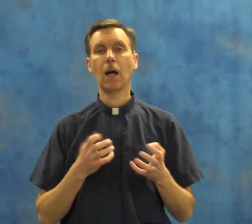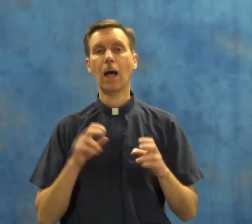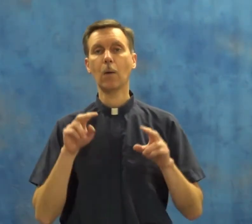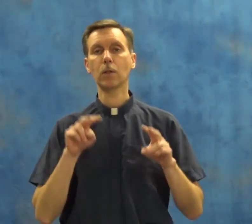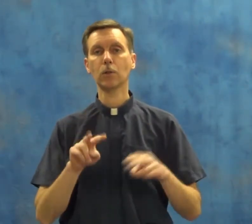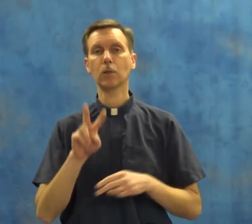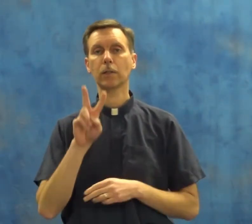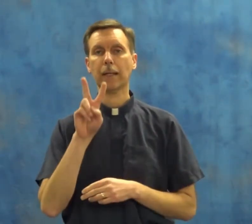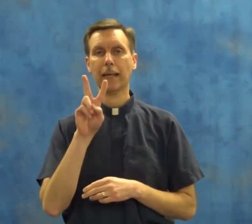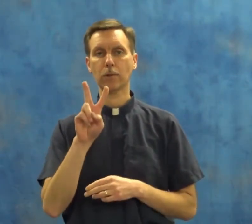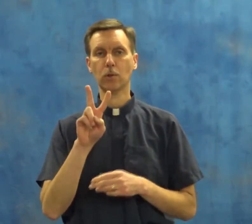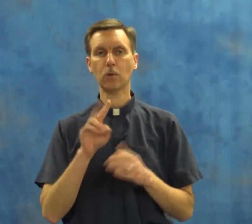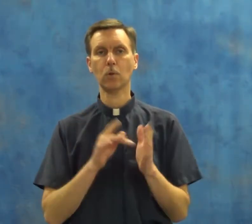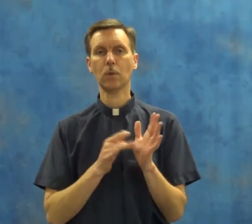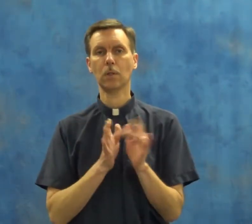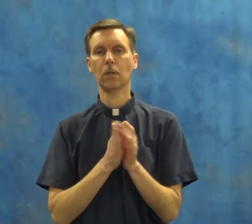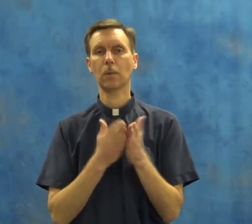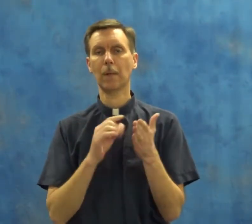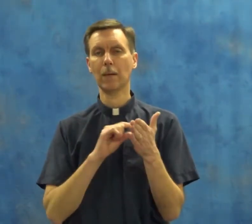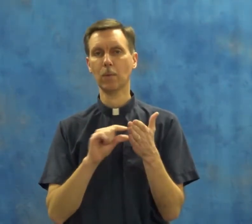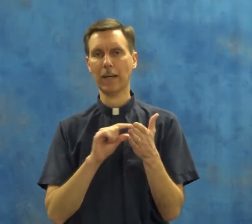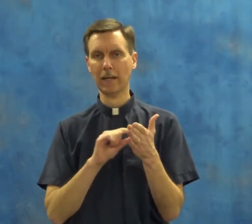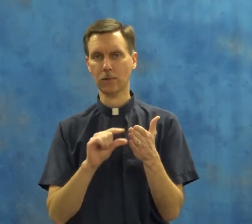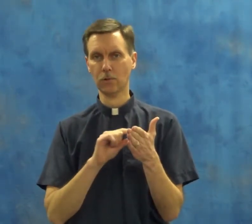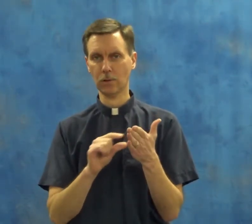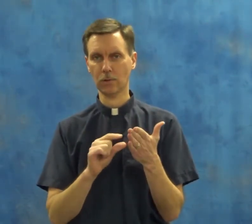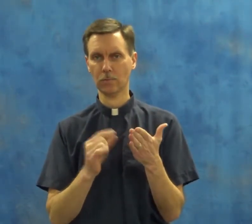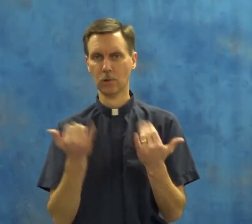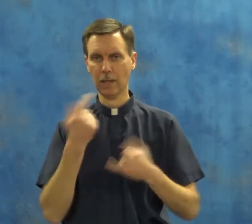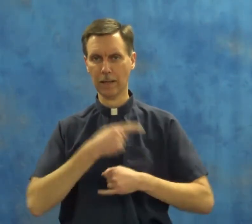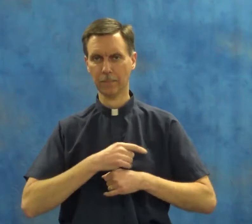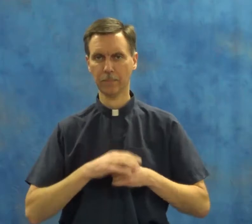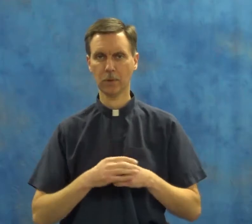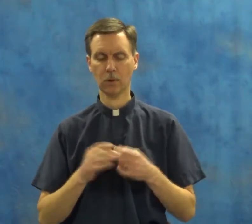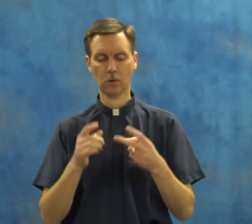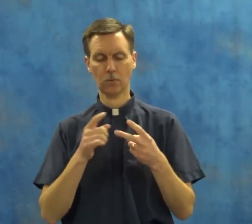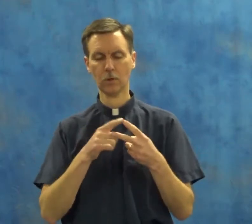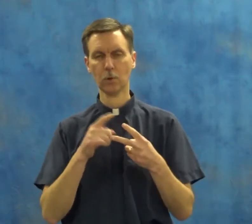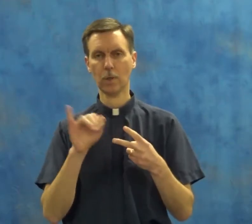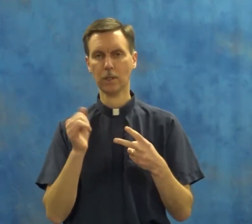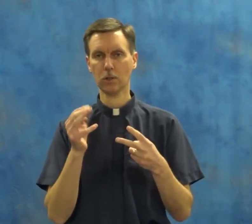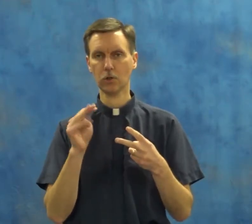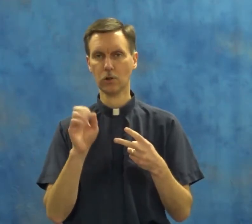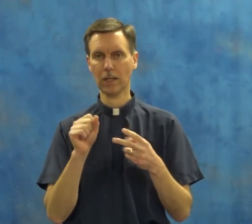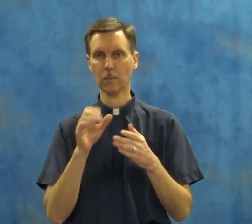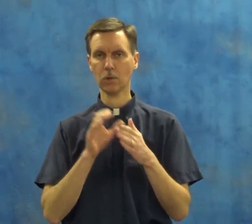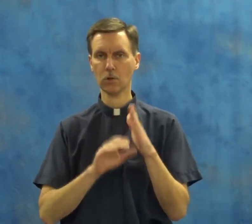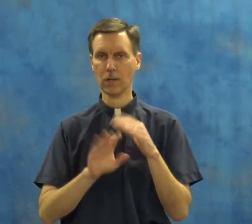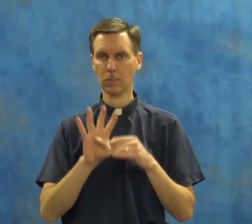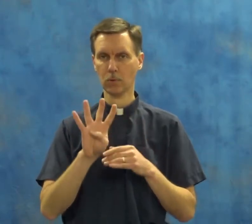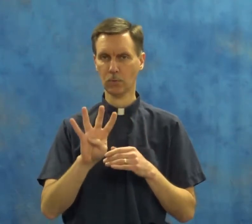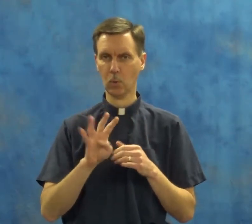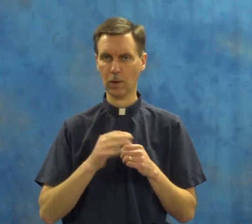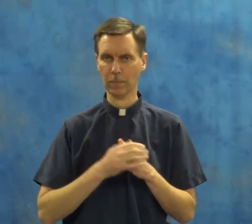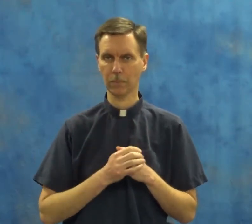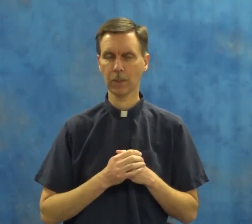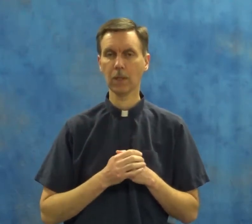I want to look at two Bible passages today. First one is James chapter 4.